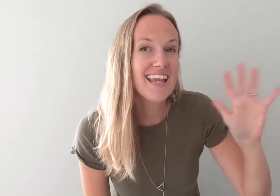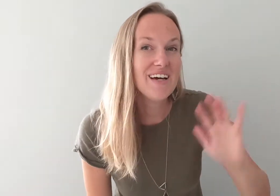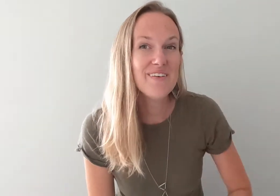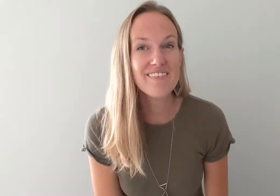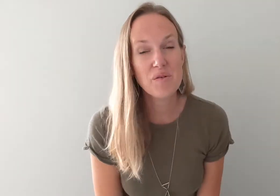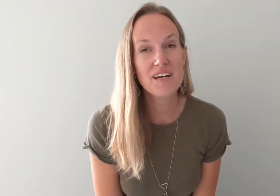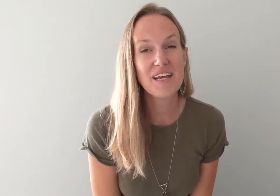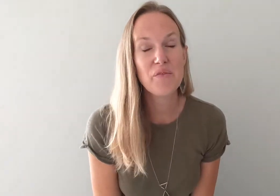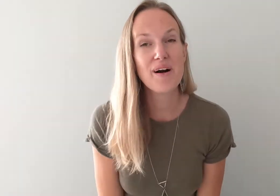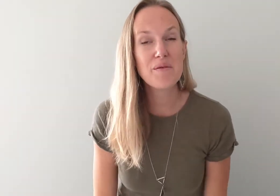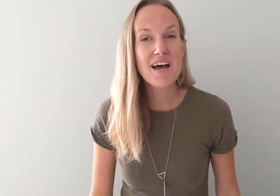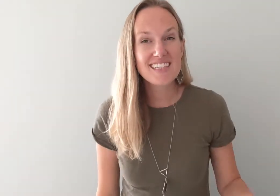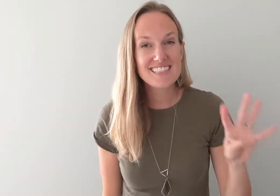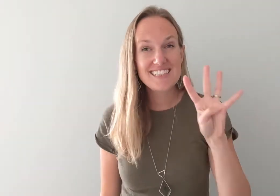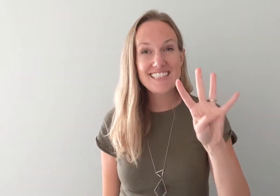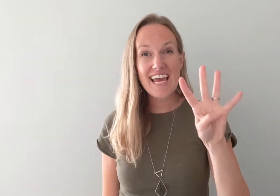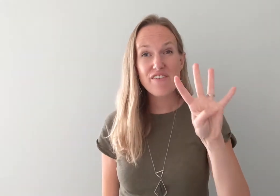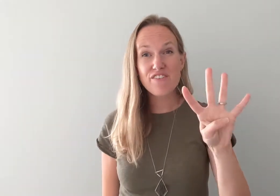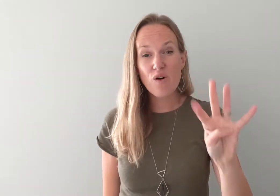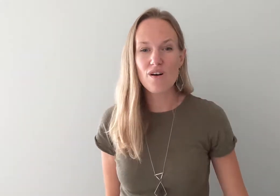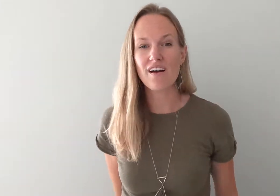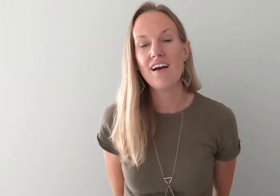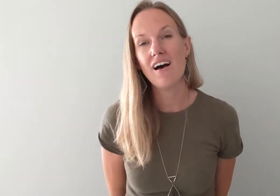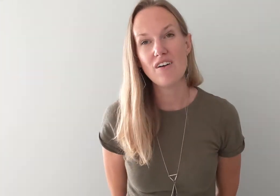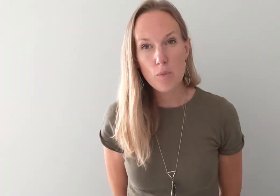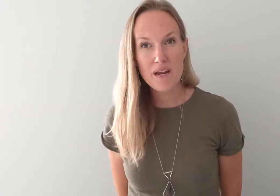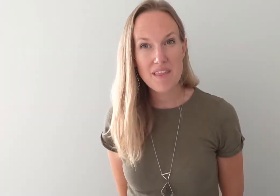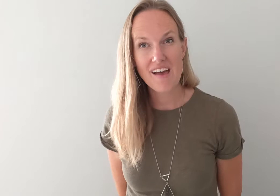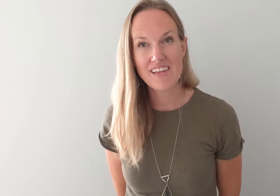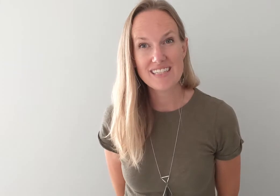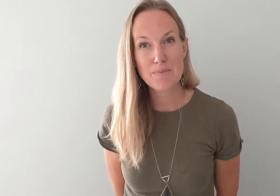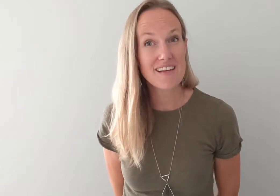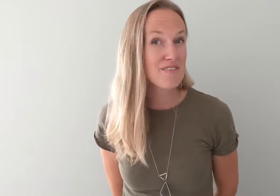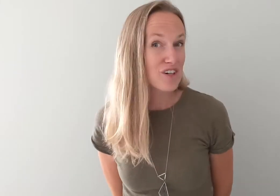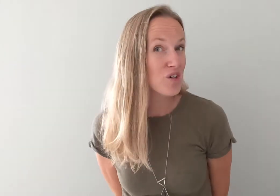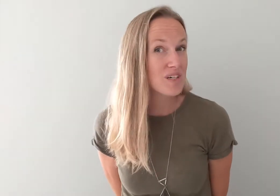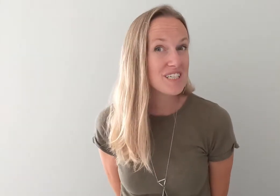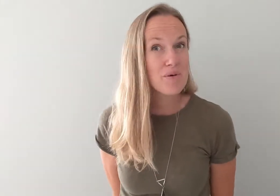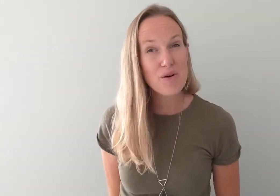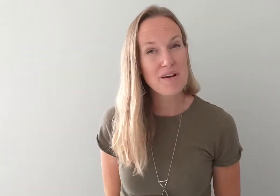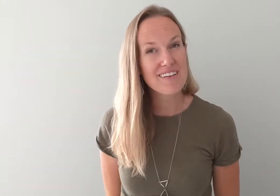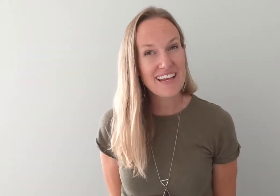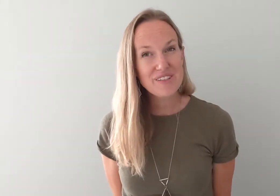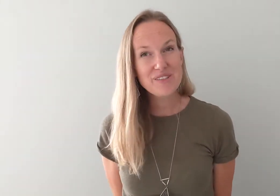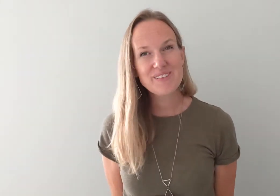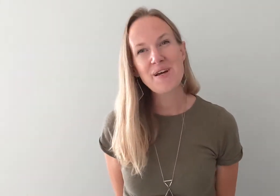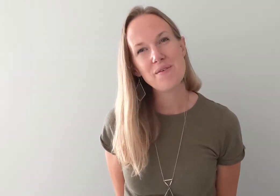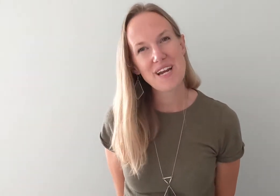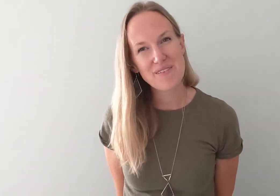Hello everyone, and welcome back to day 4 of Open Up the Heavens by either Vertical Worship or Meredith Andrews, whichever